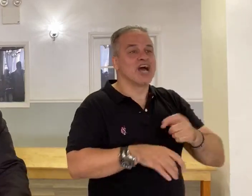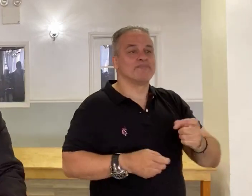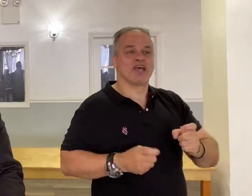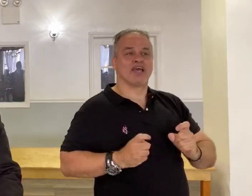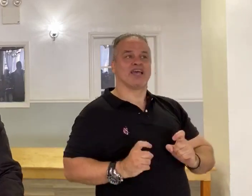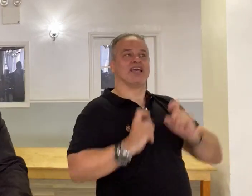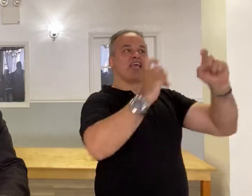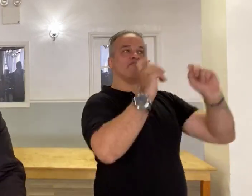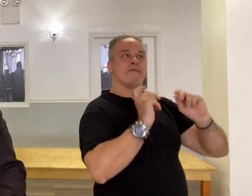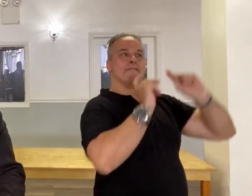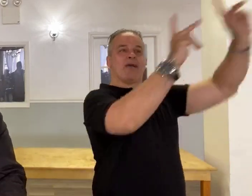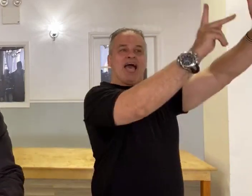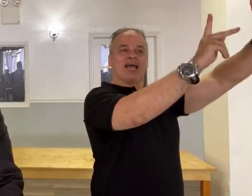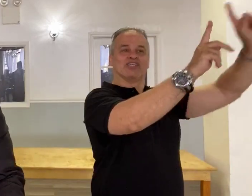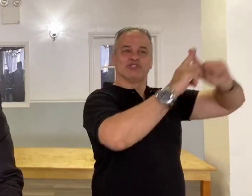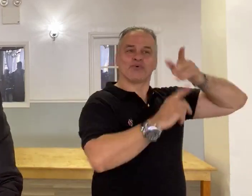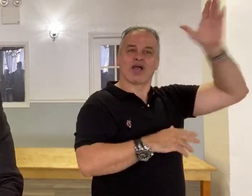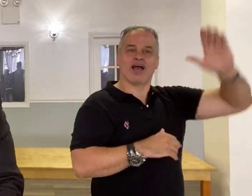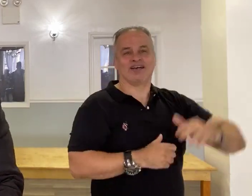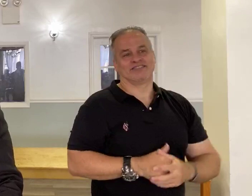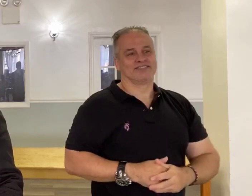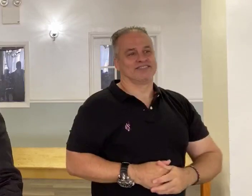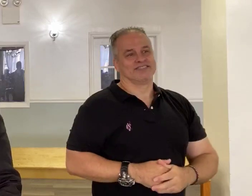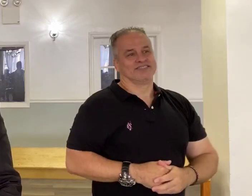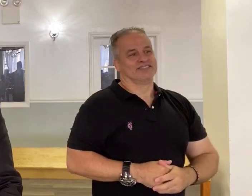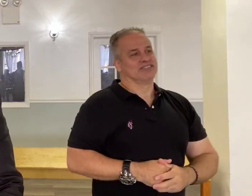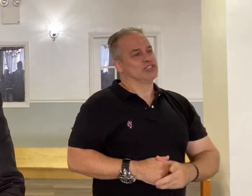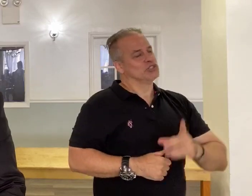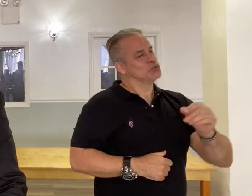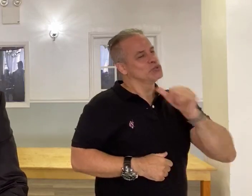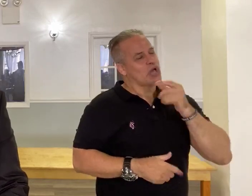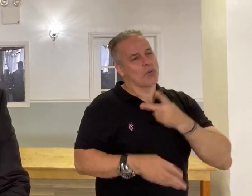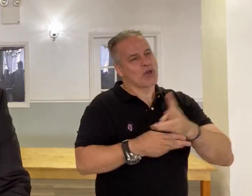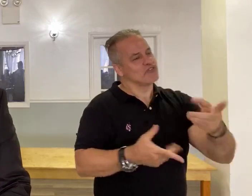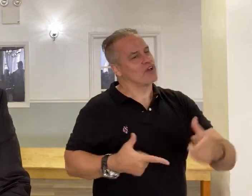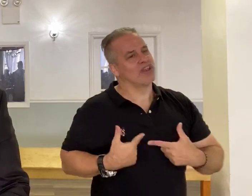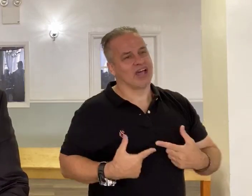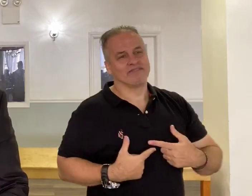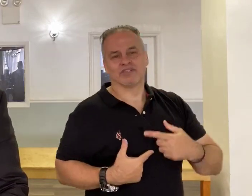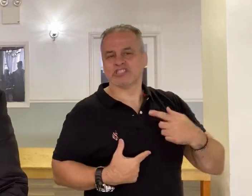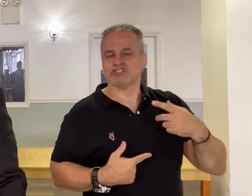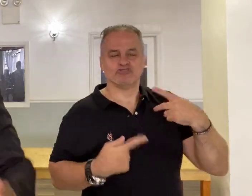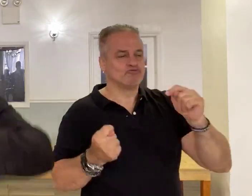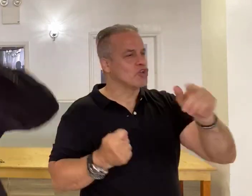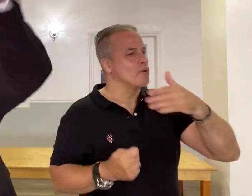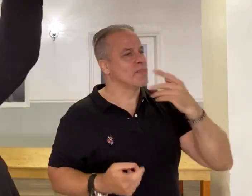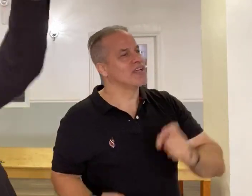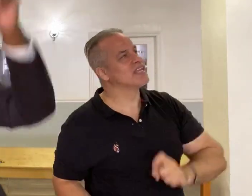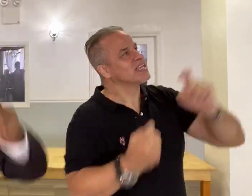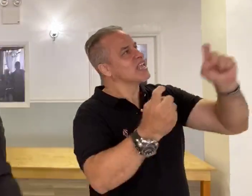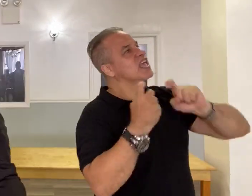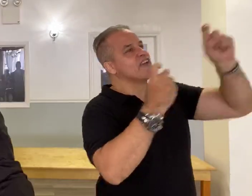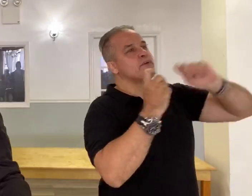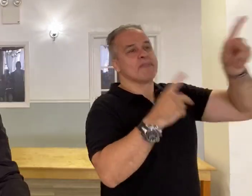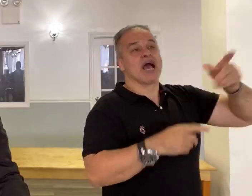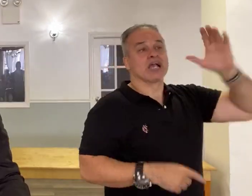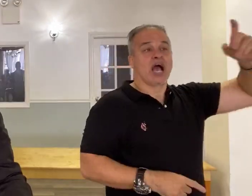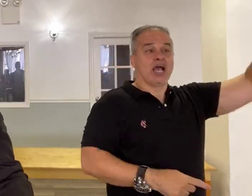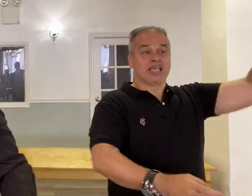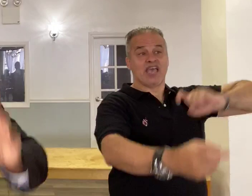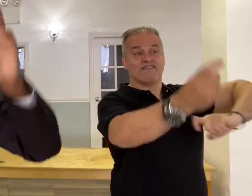have today, right here and right now. Cherish these moments. Cherish these days. Don't say in your life,